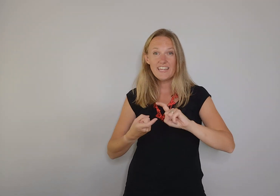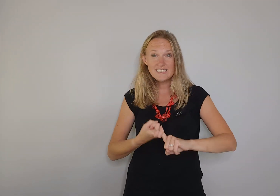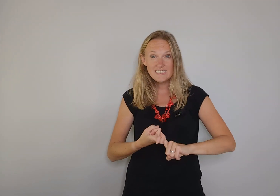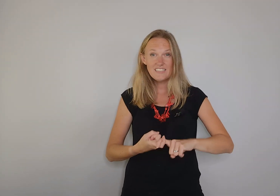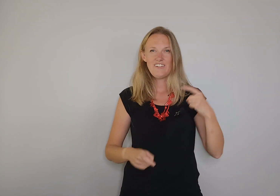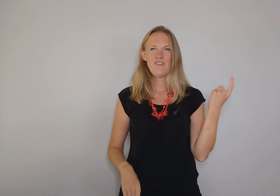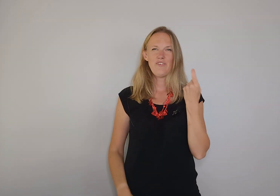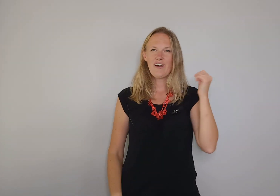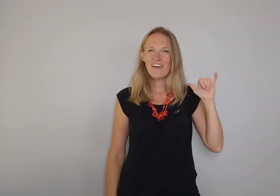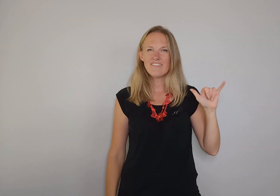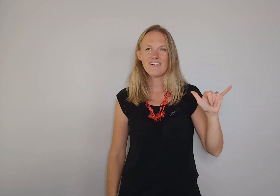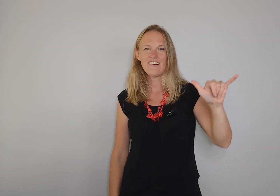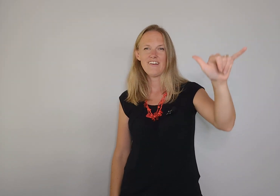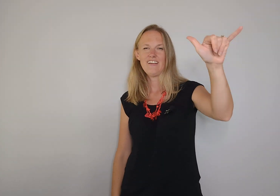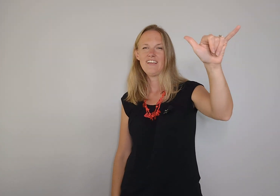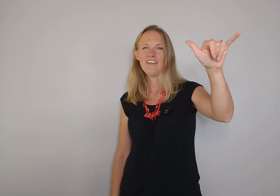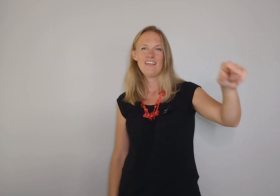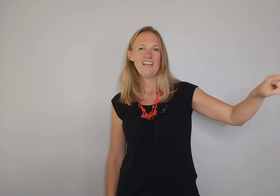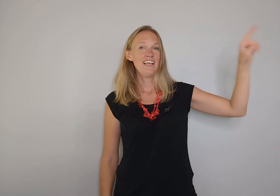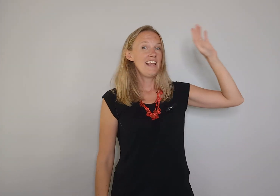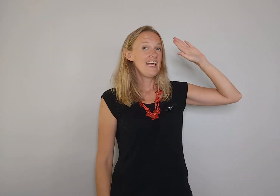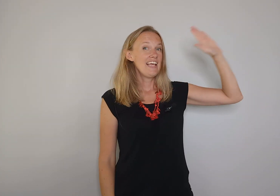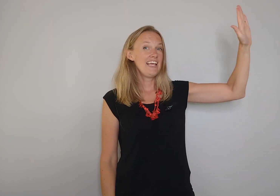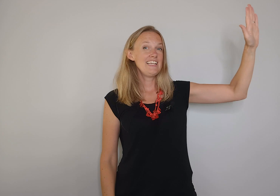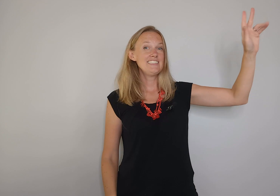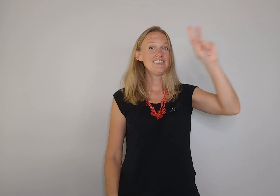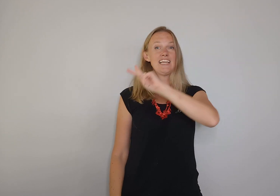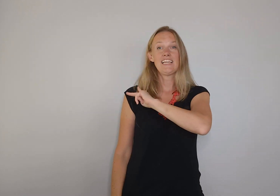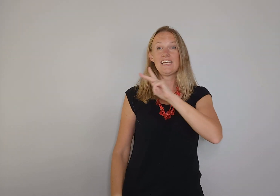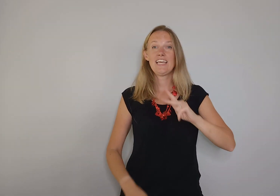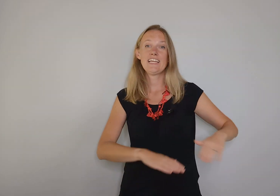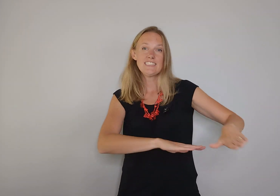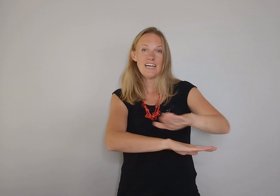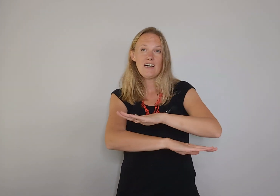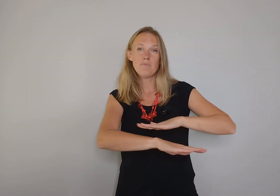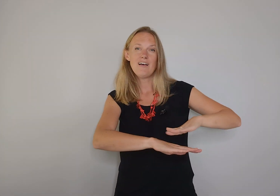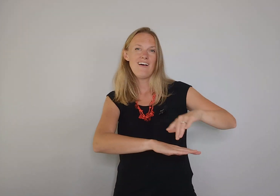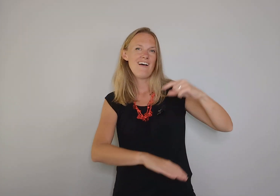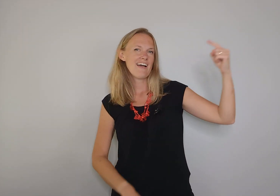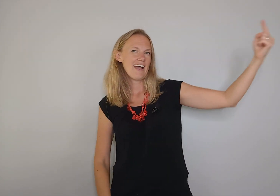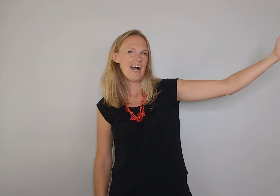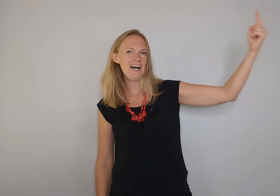friend forever, His kingdom